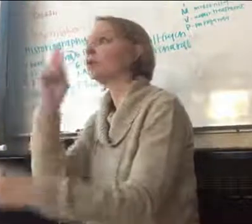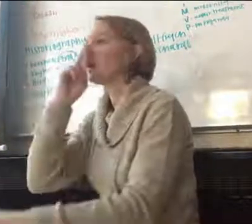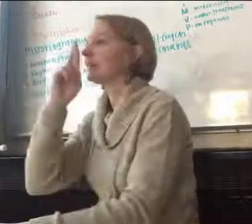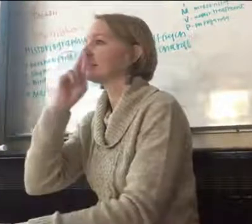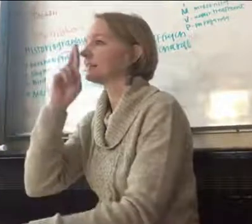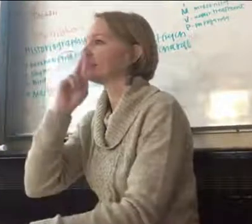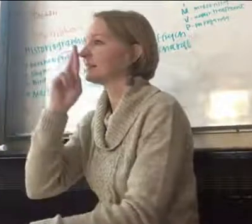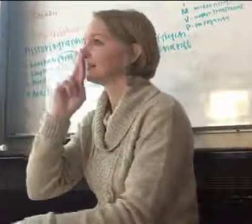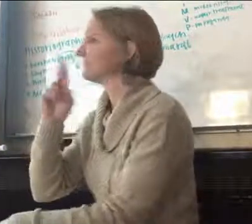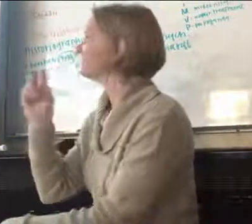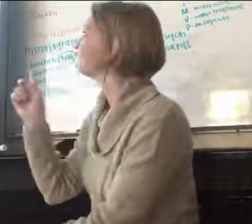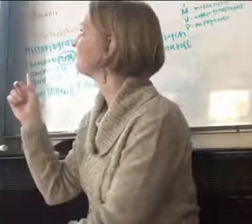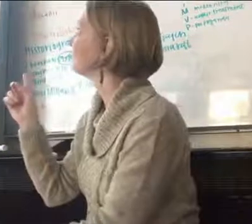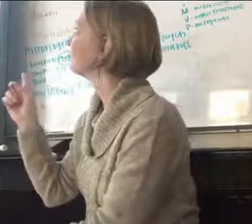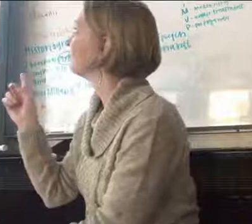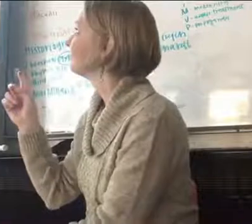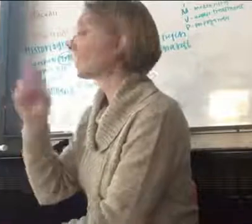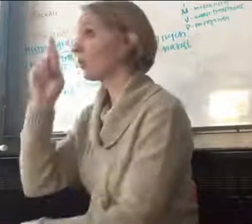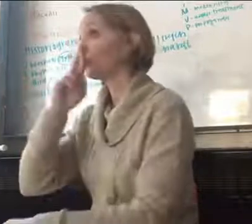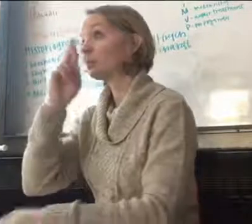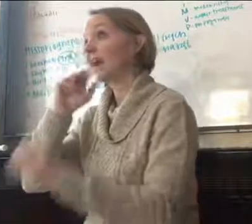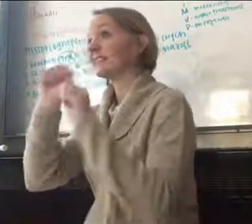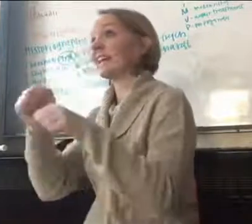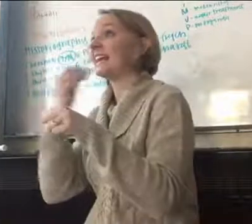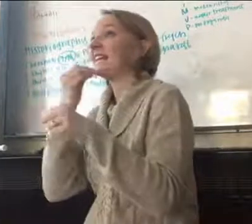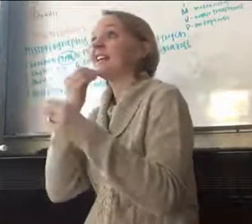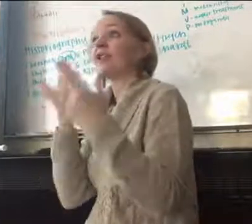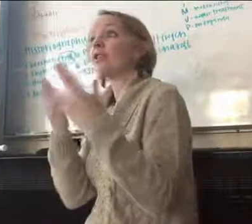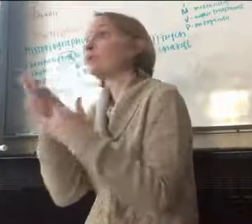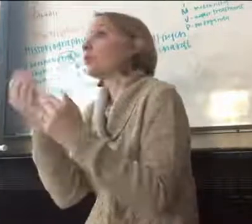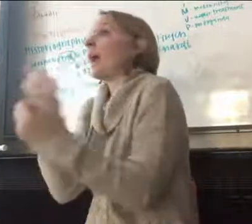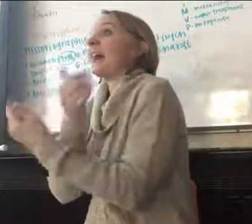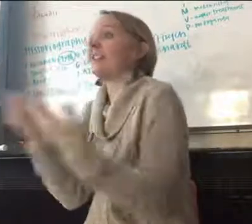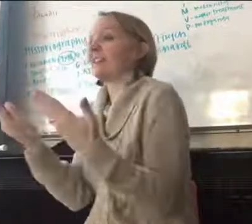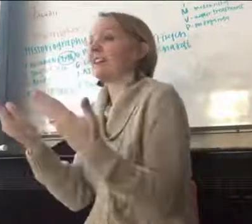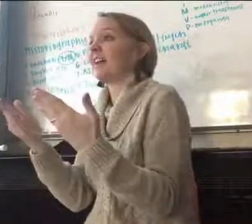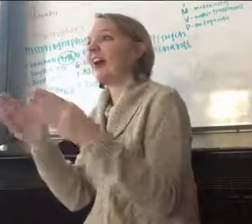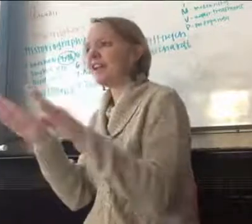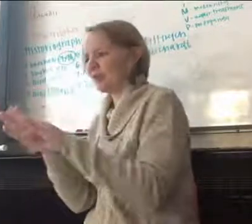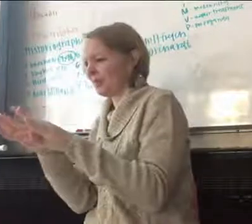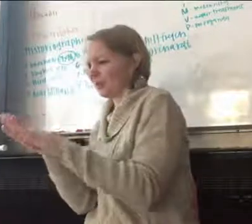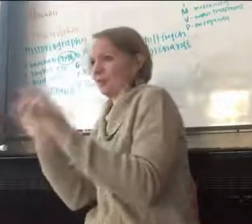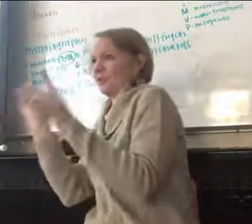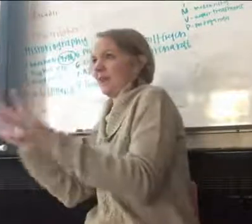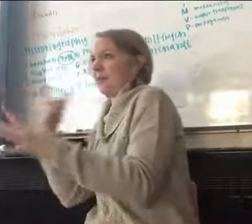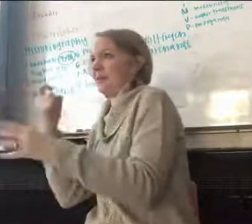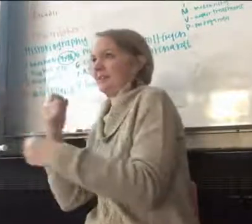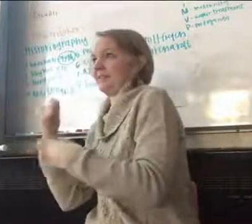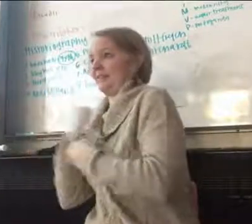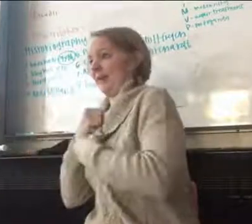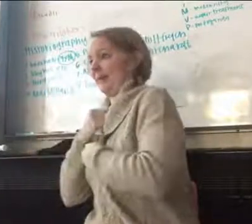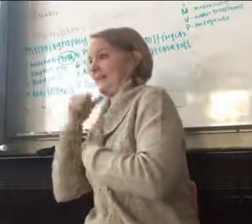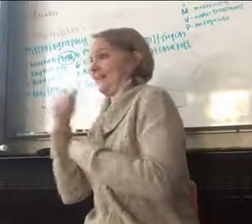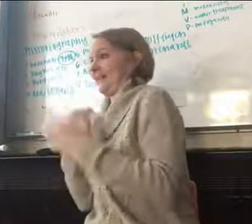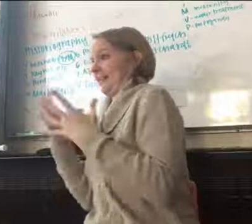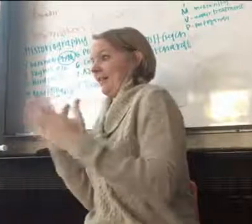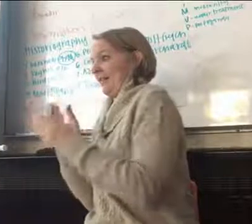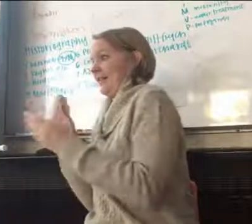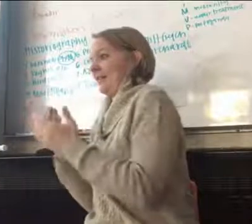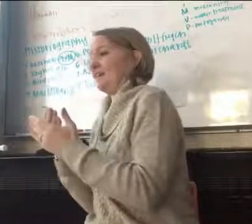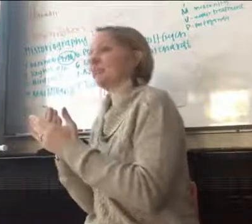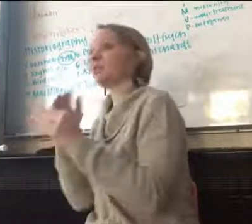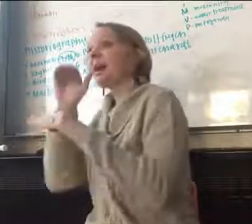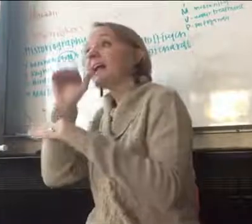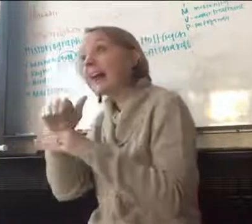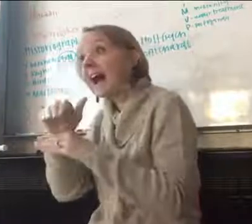rats. Because rats can eat through anything. And your boots are terrible boots because the army doesn't have a lot of money. So at